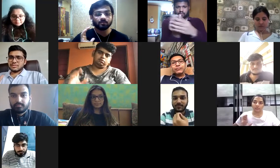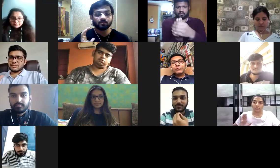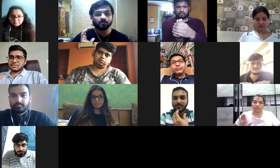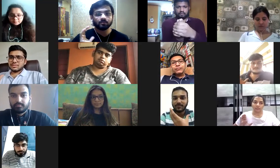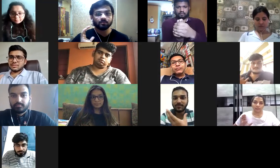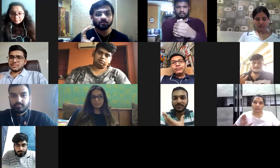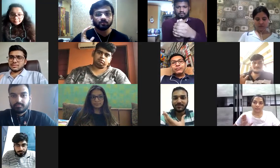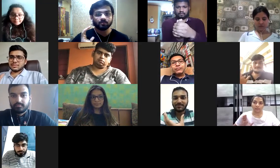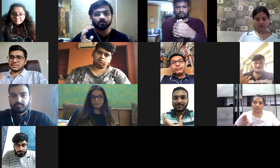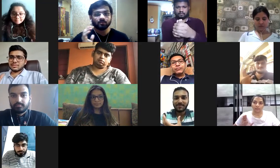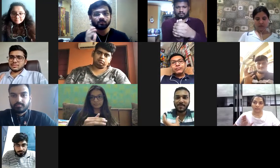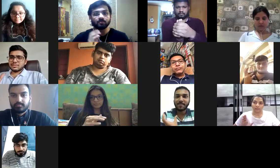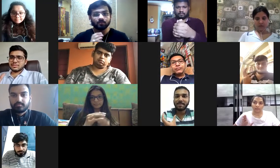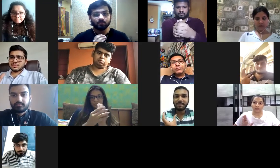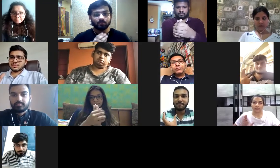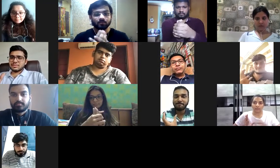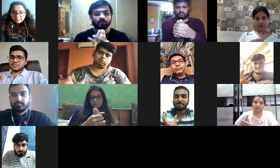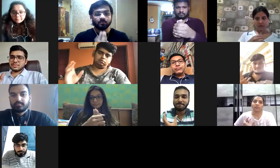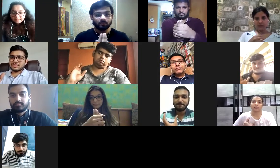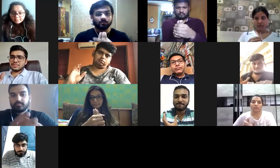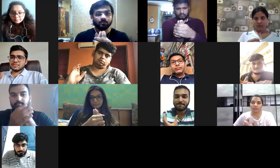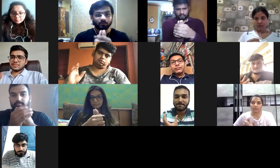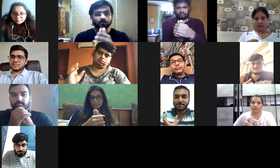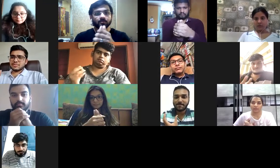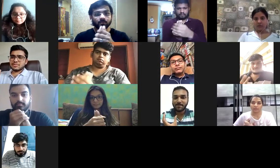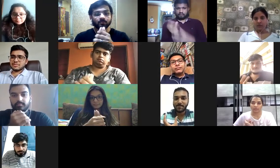this. We. This stands for we.